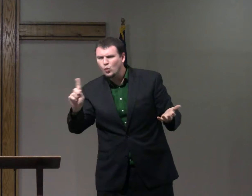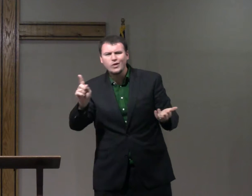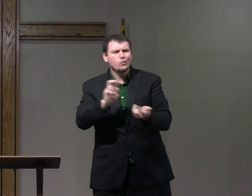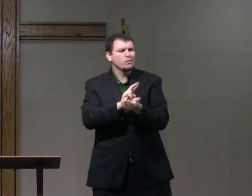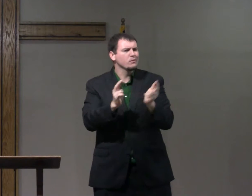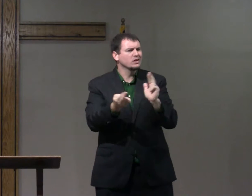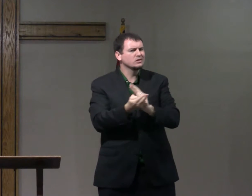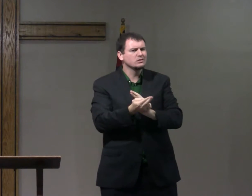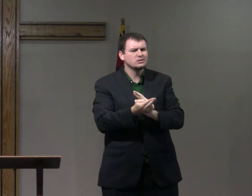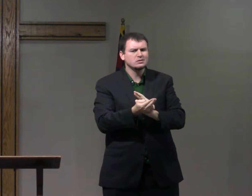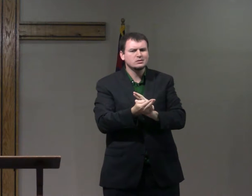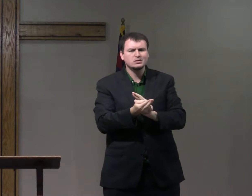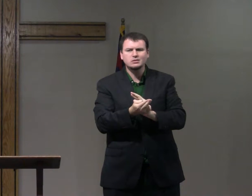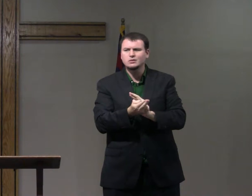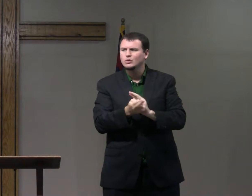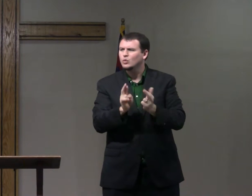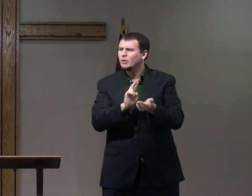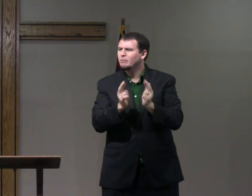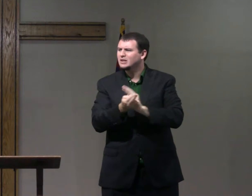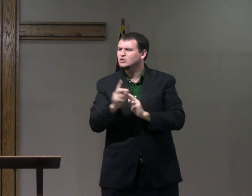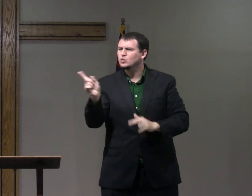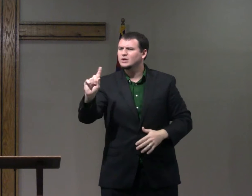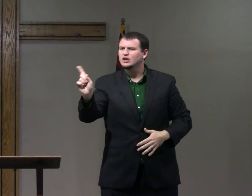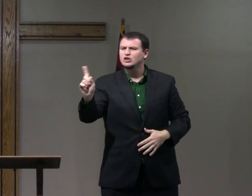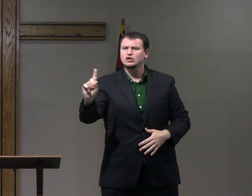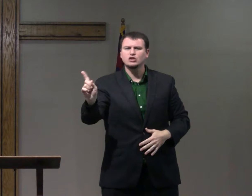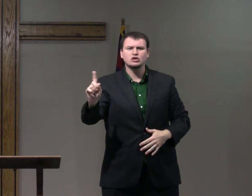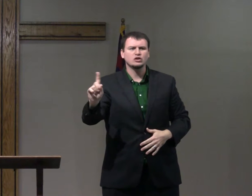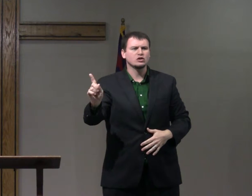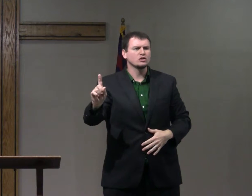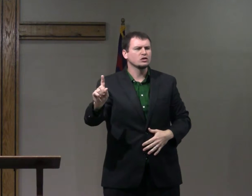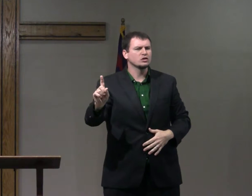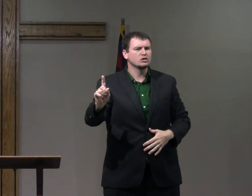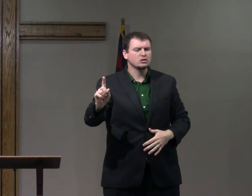Wait. Where's the repentance? Where?